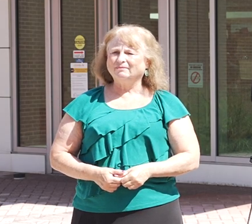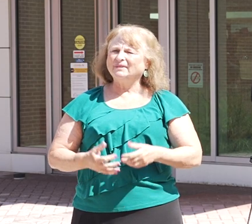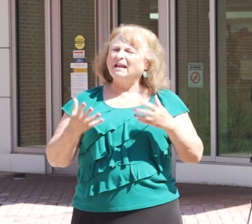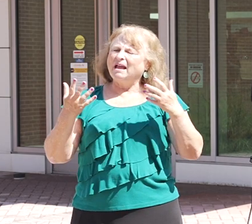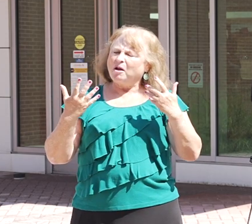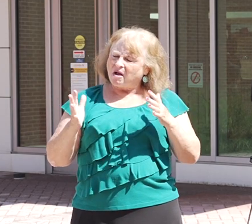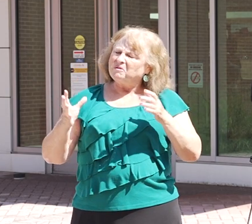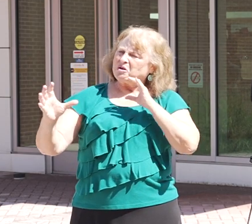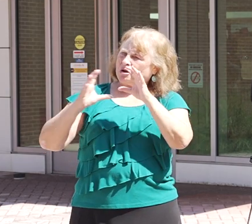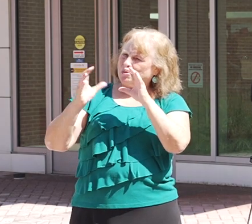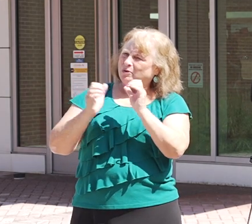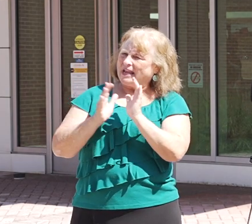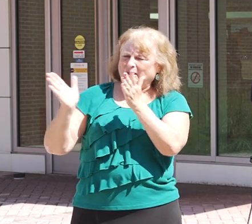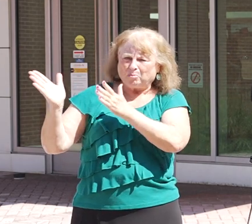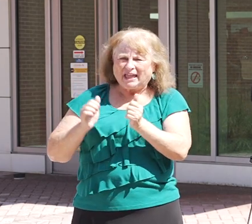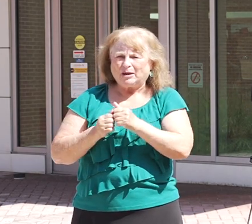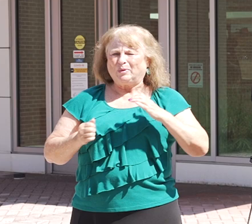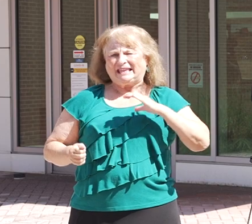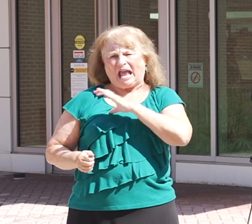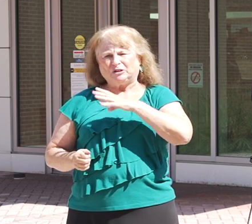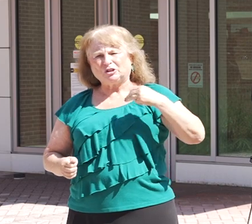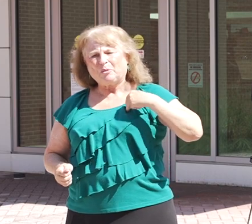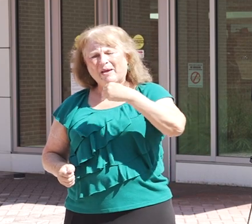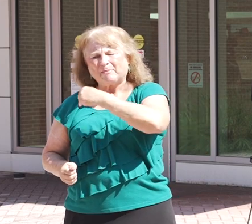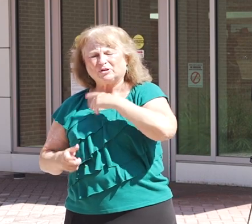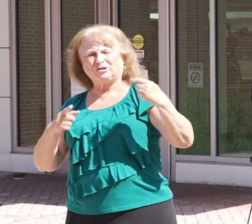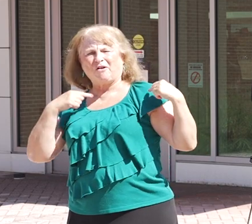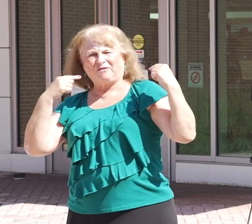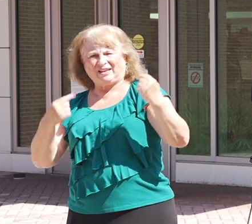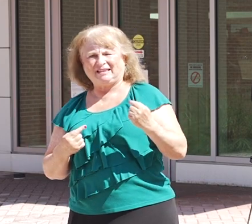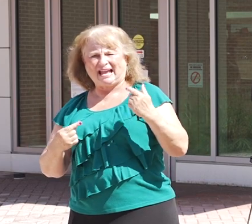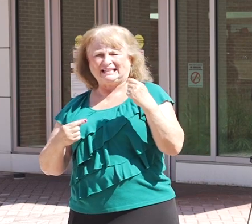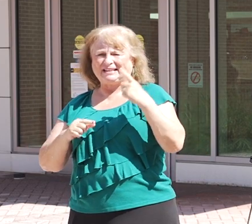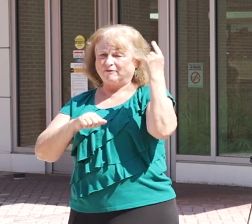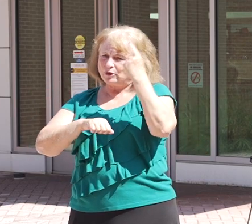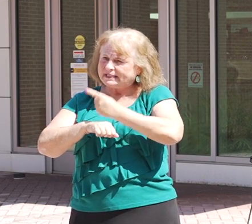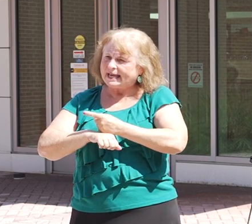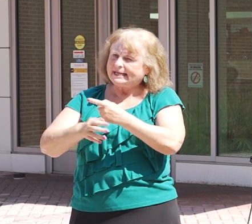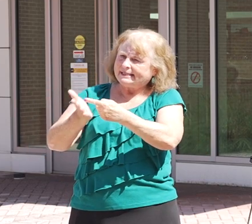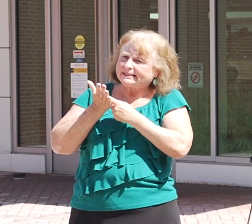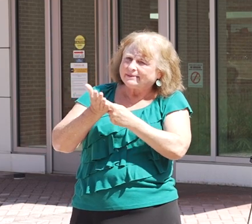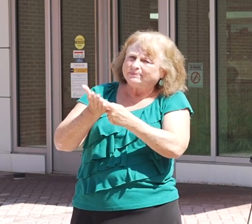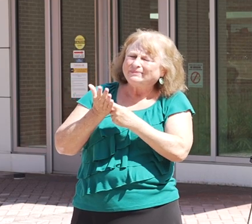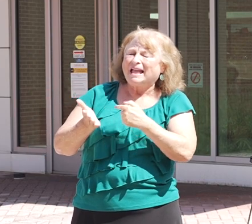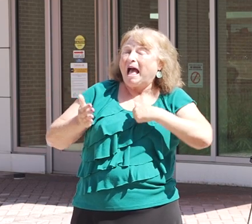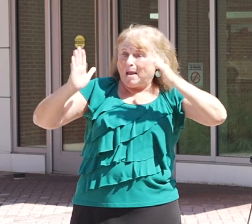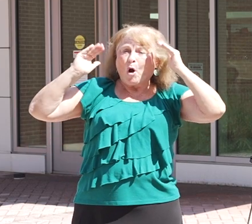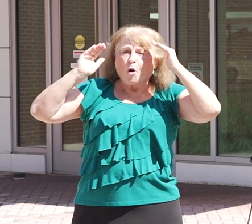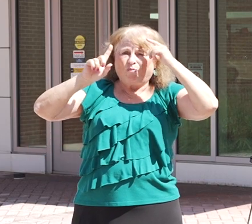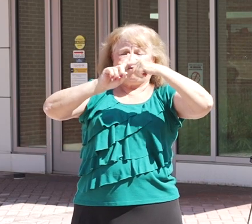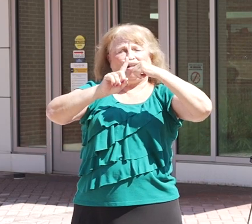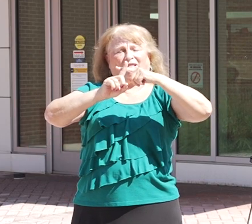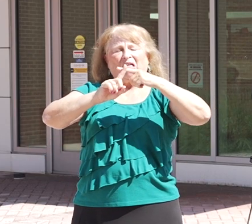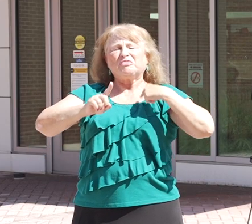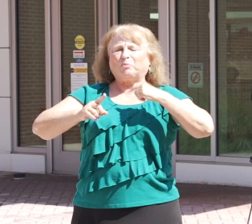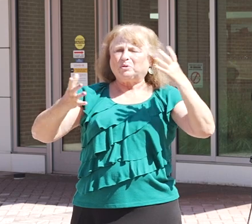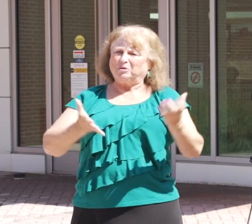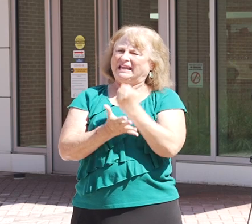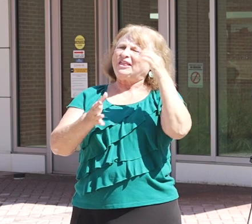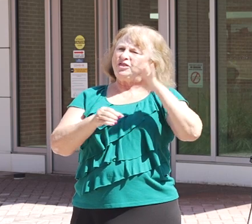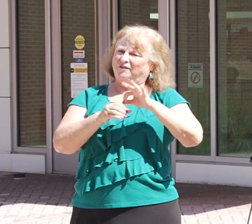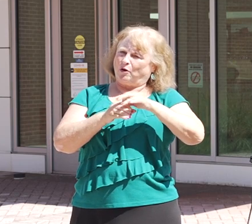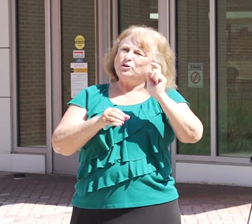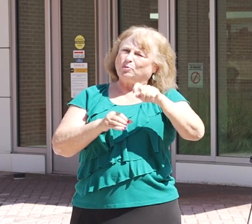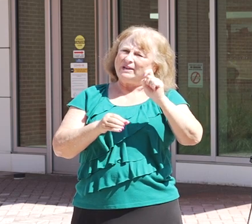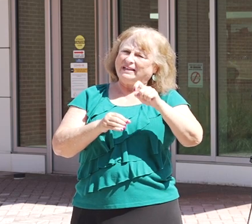After communicating our plan with council members over the last several days, I'm hopeful that we will secure the votes needed